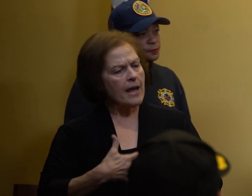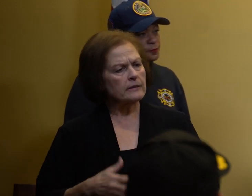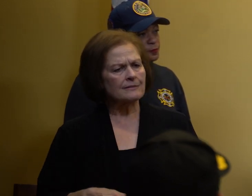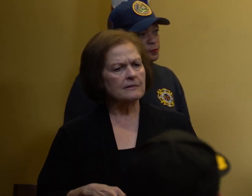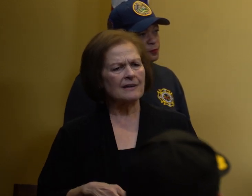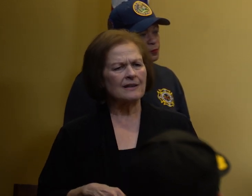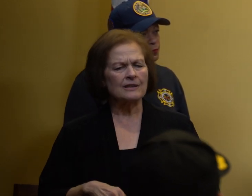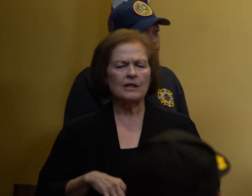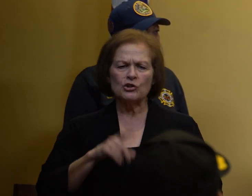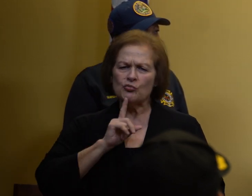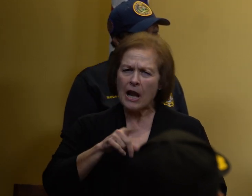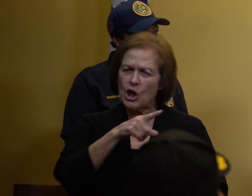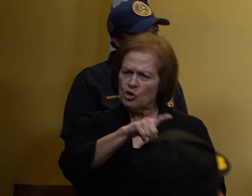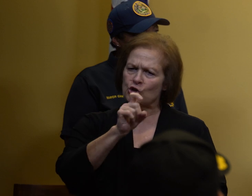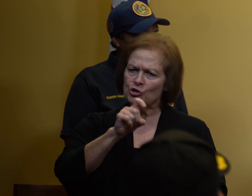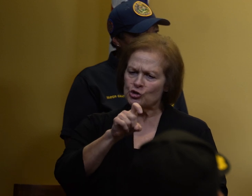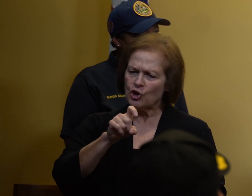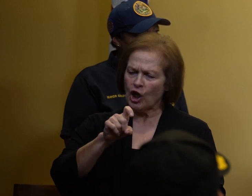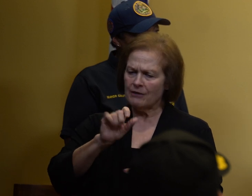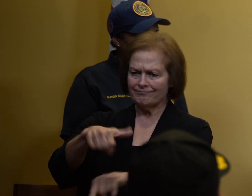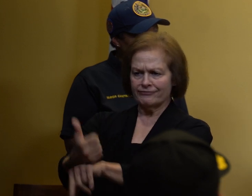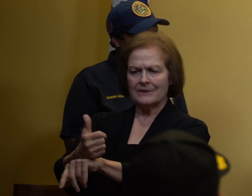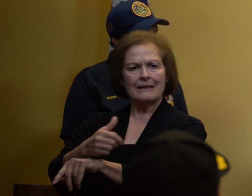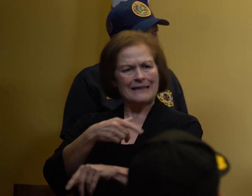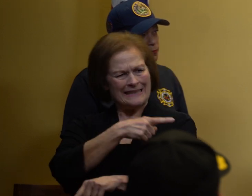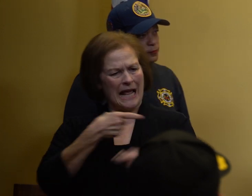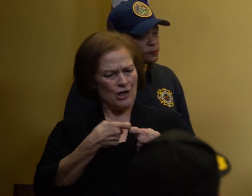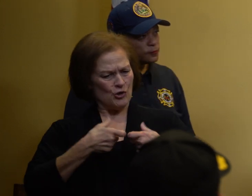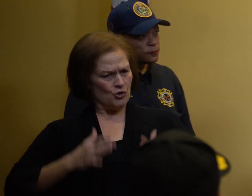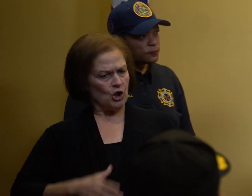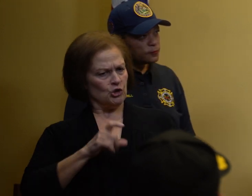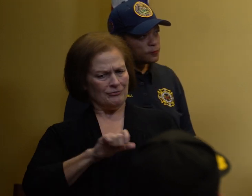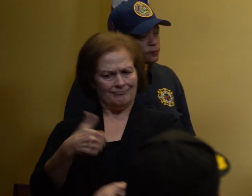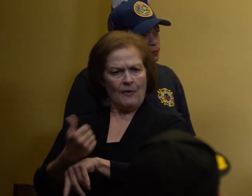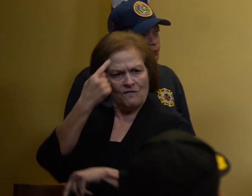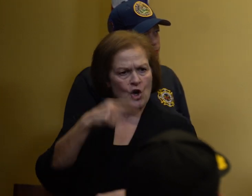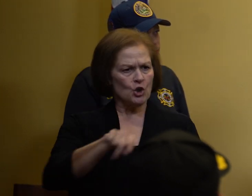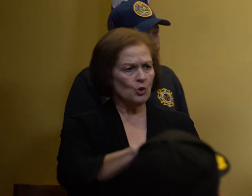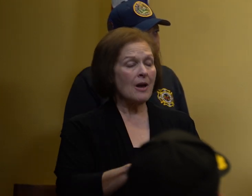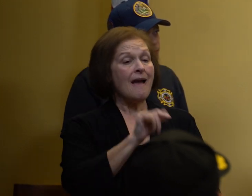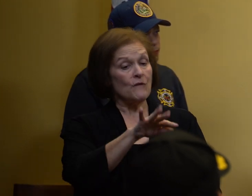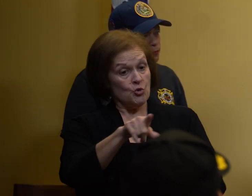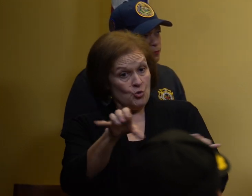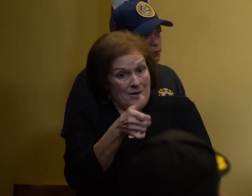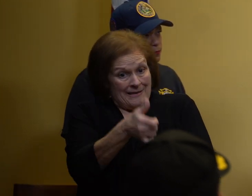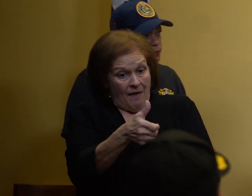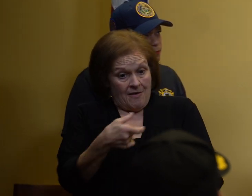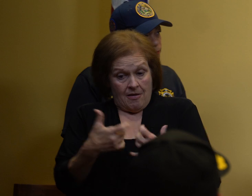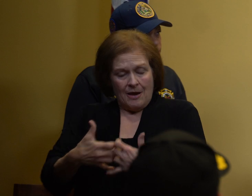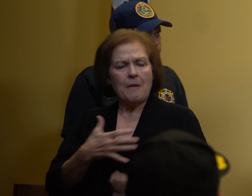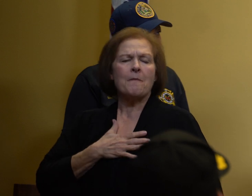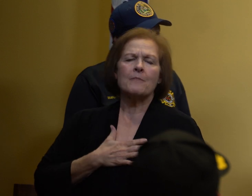should be installed by electricians. But if you're going to install the generator yourself, please read the directions and follow them to